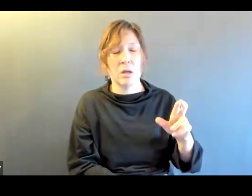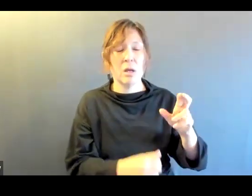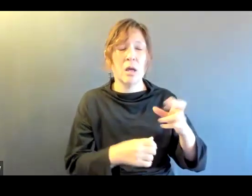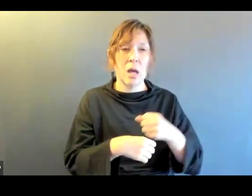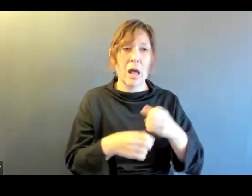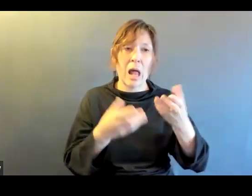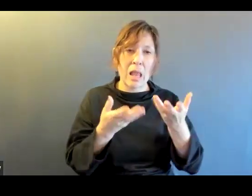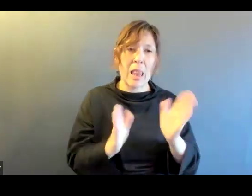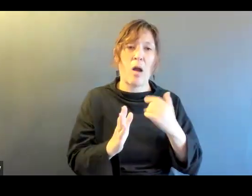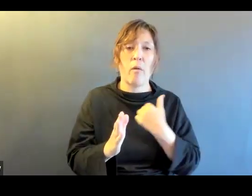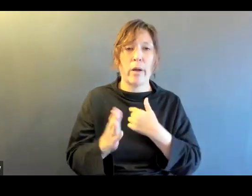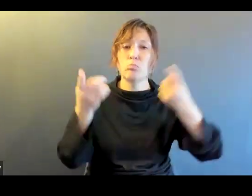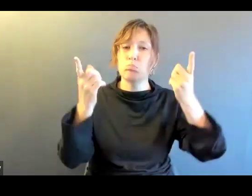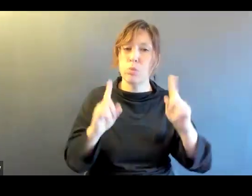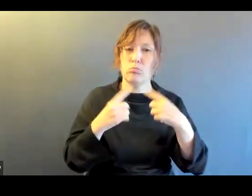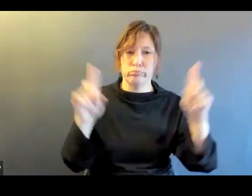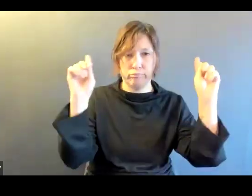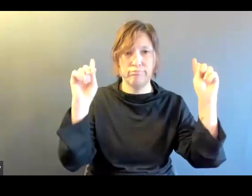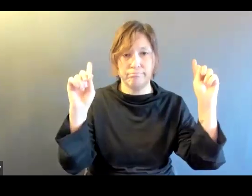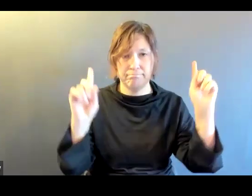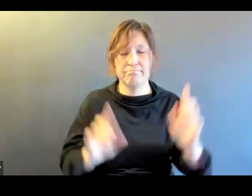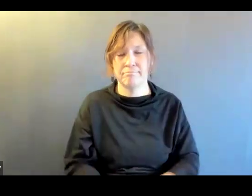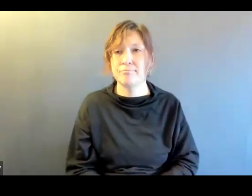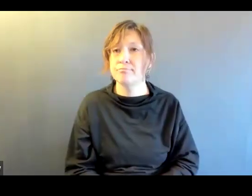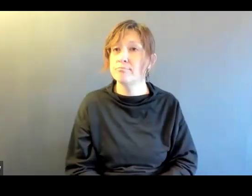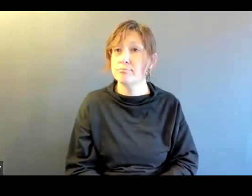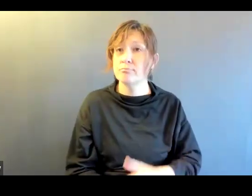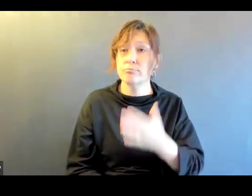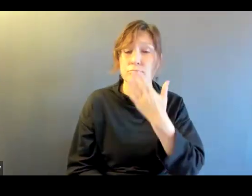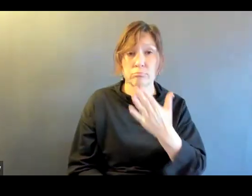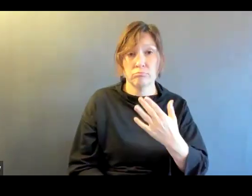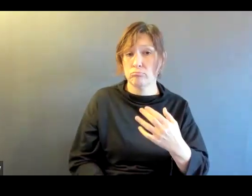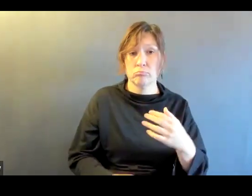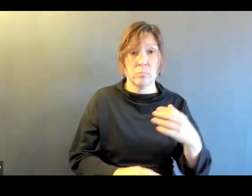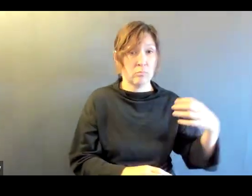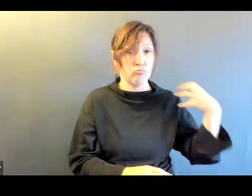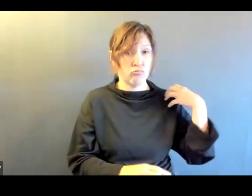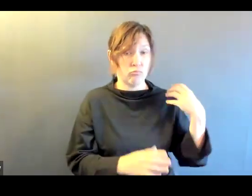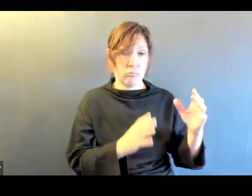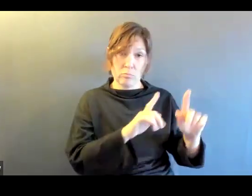to this point. Thank you. Are there any questions?